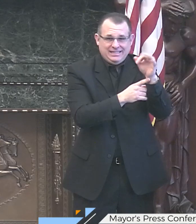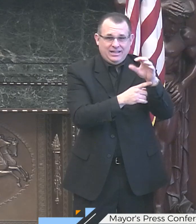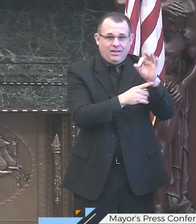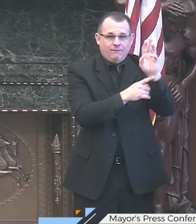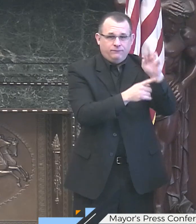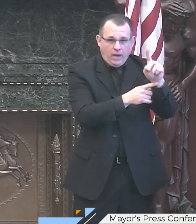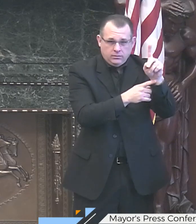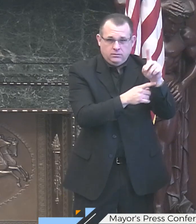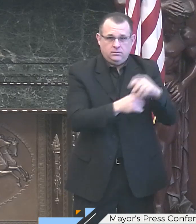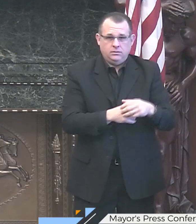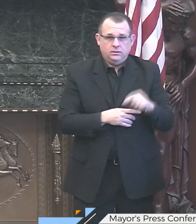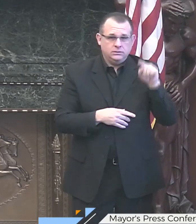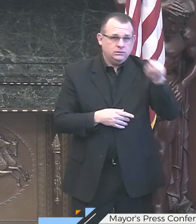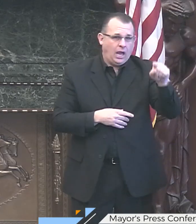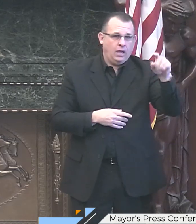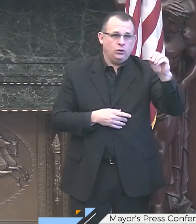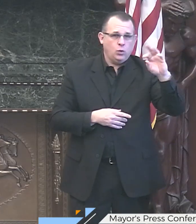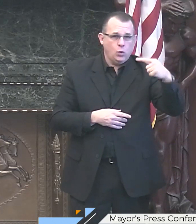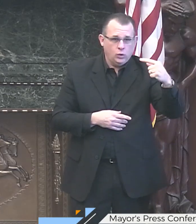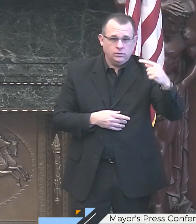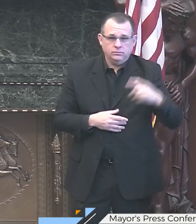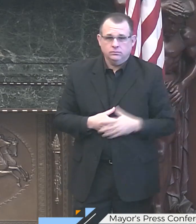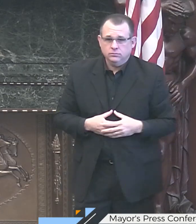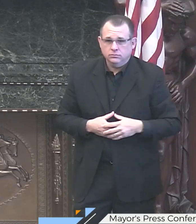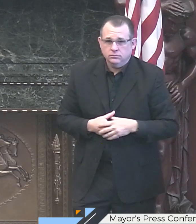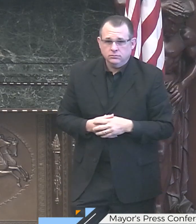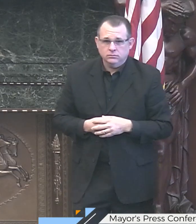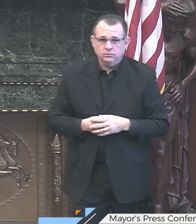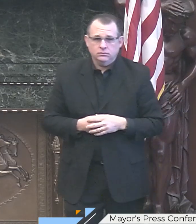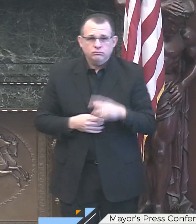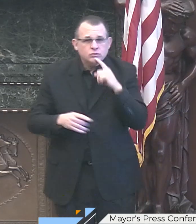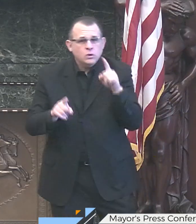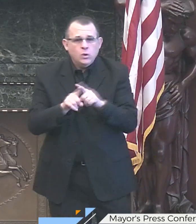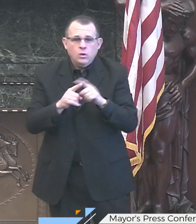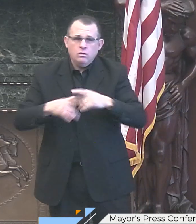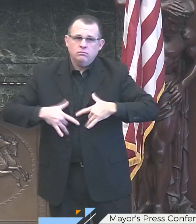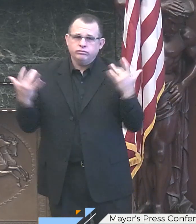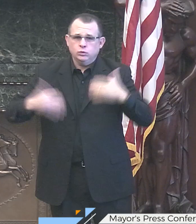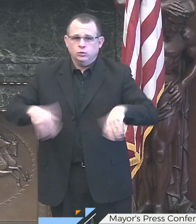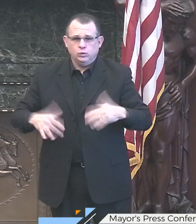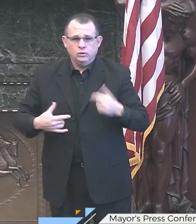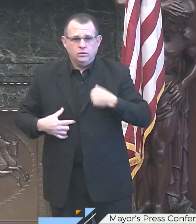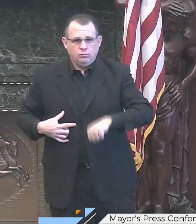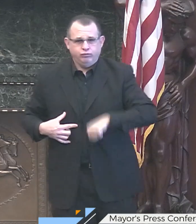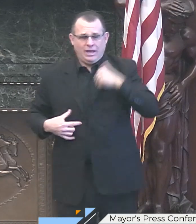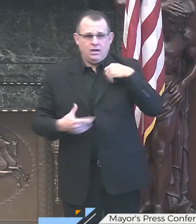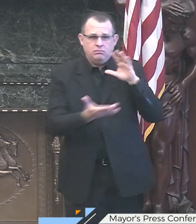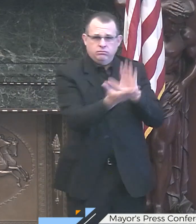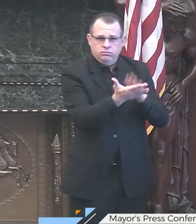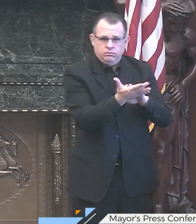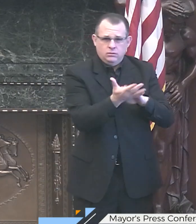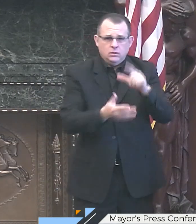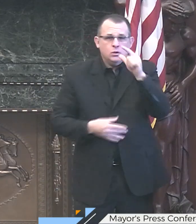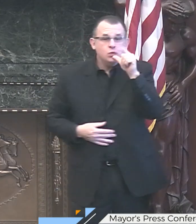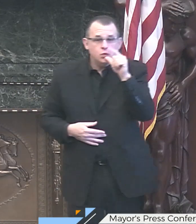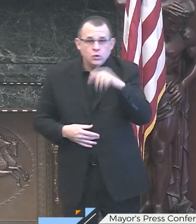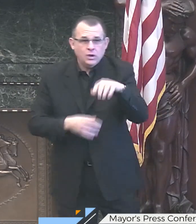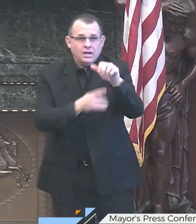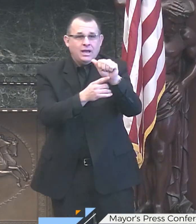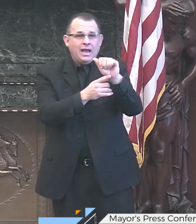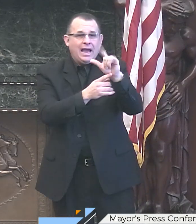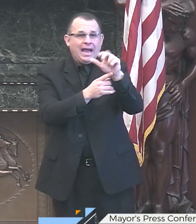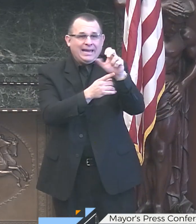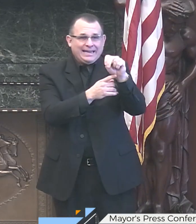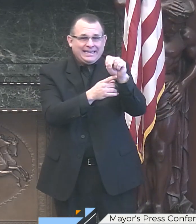phlcovid19fund.org. It also gives me great pleasure and pride to acknowledge and applaud Aileen and Brian Roberts for their $5